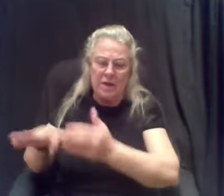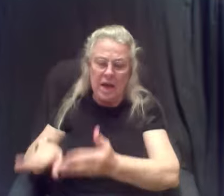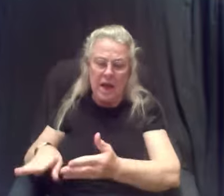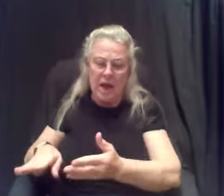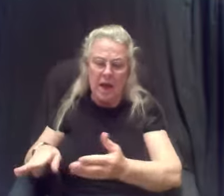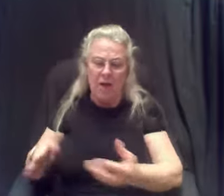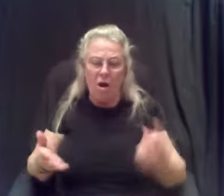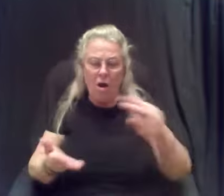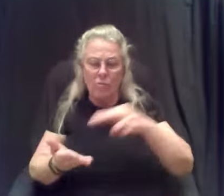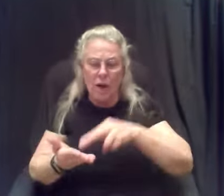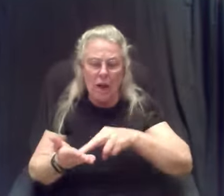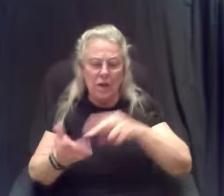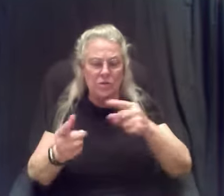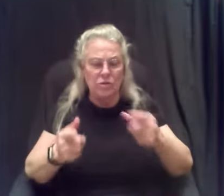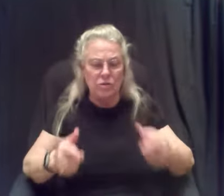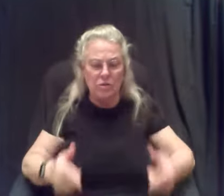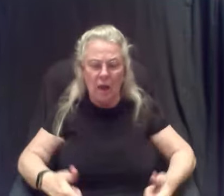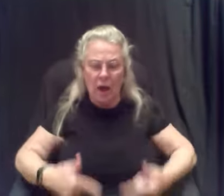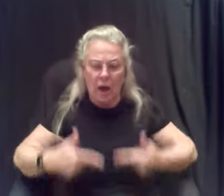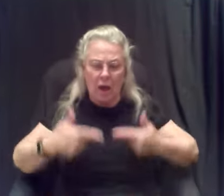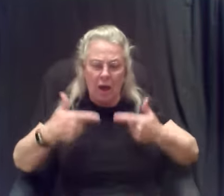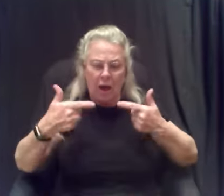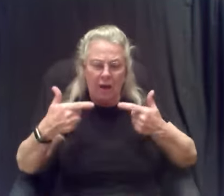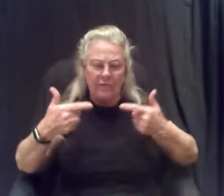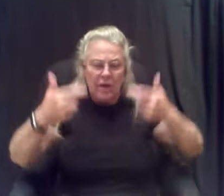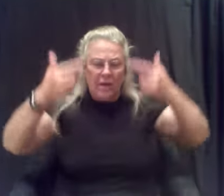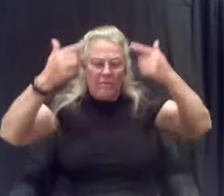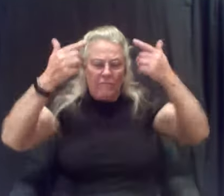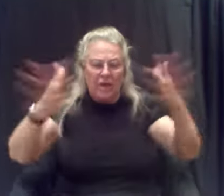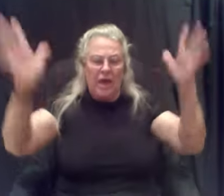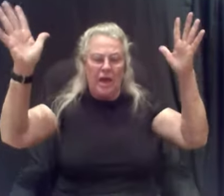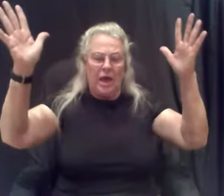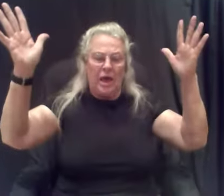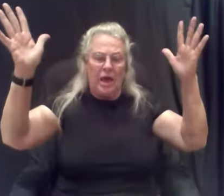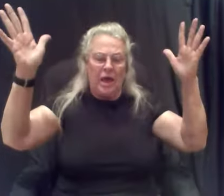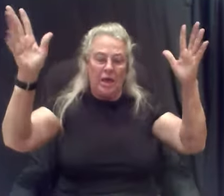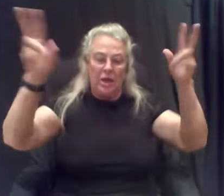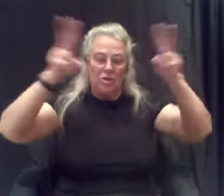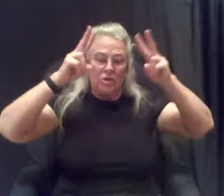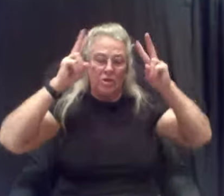dead are raised to life, finished the